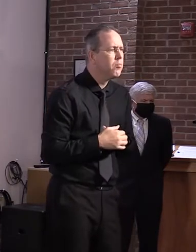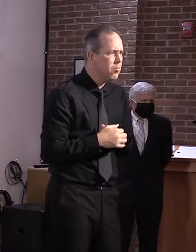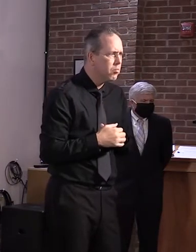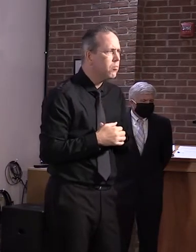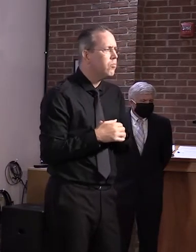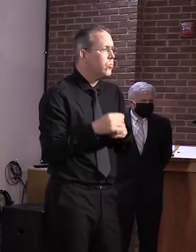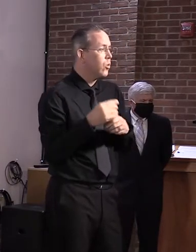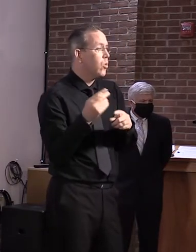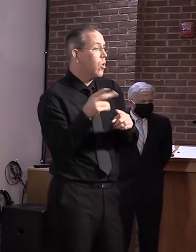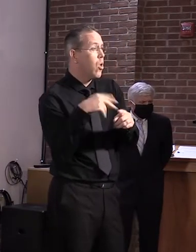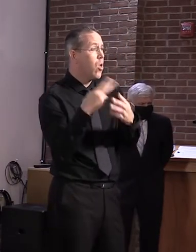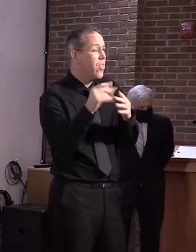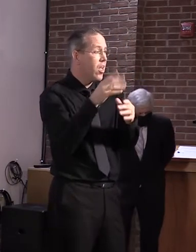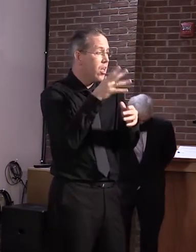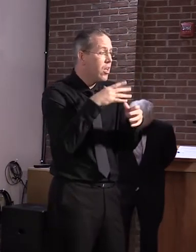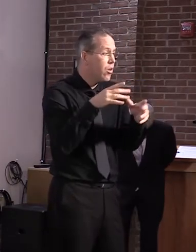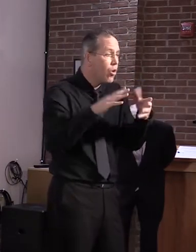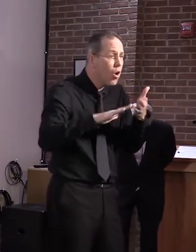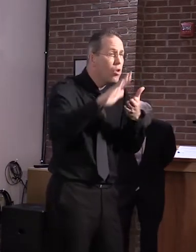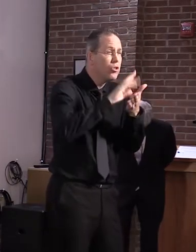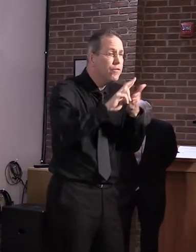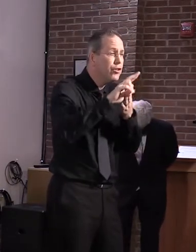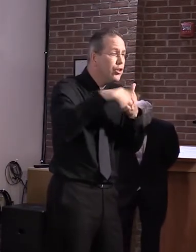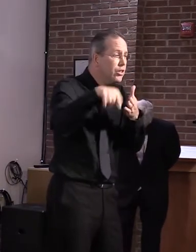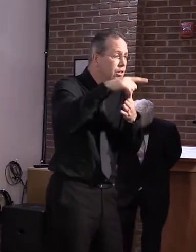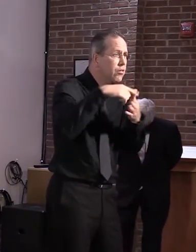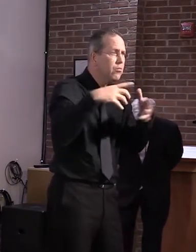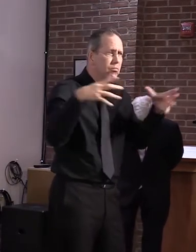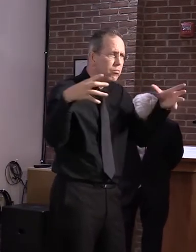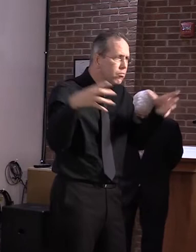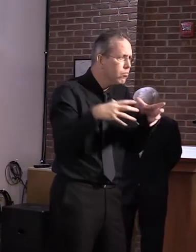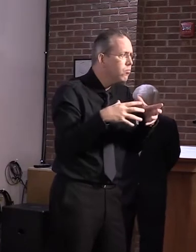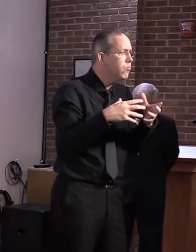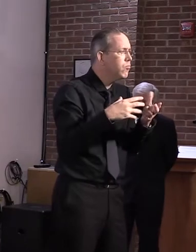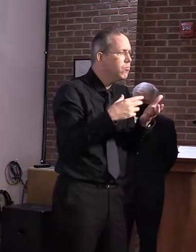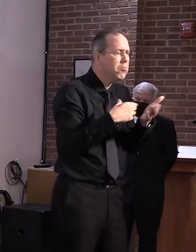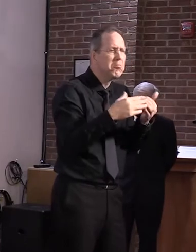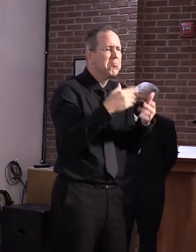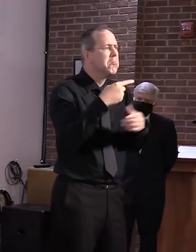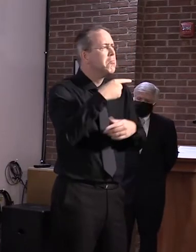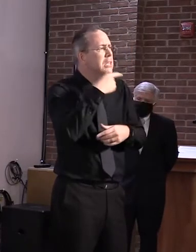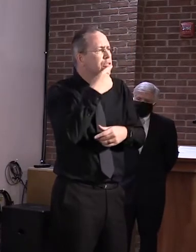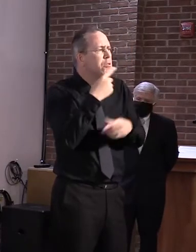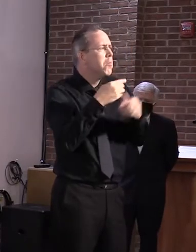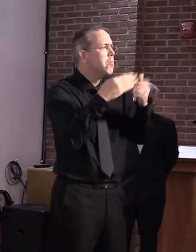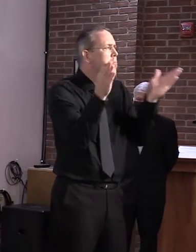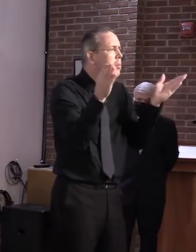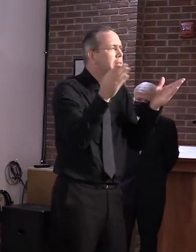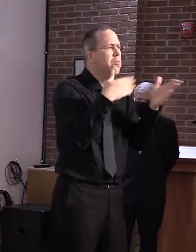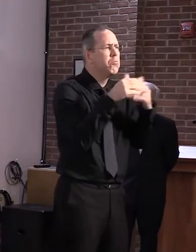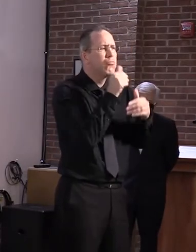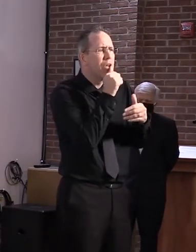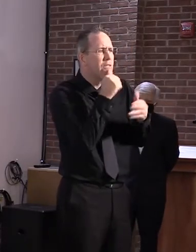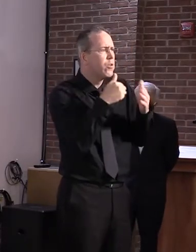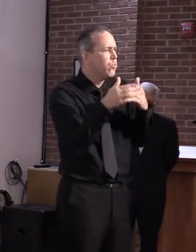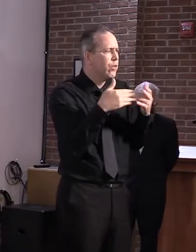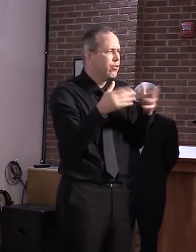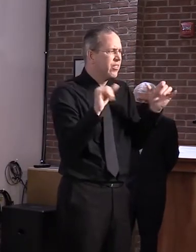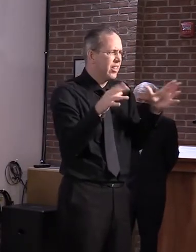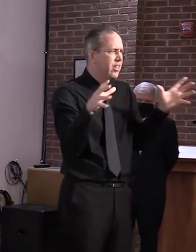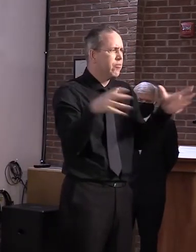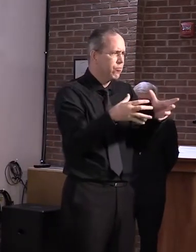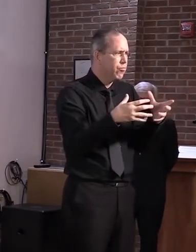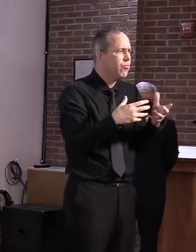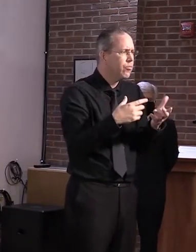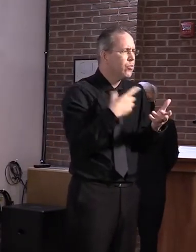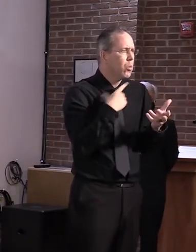of our industry sector is represented here today. Governor, it's been an honor to serve you and to work with Ted